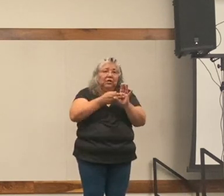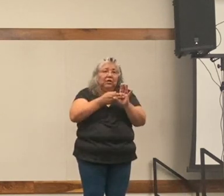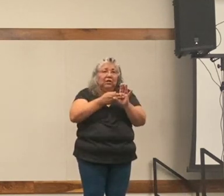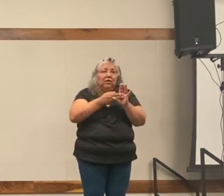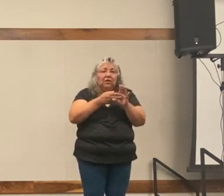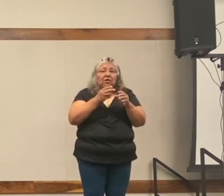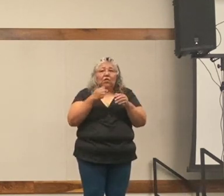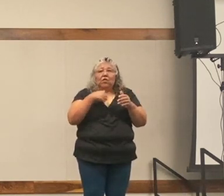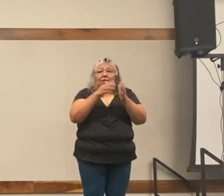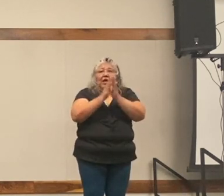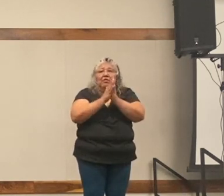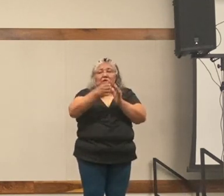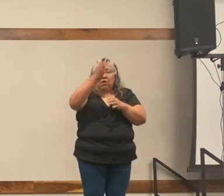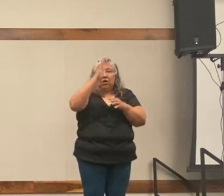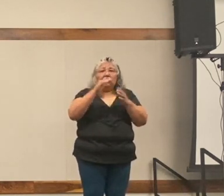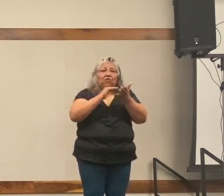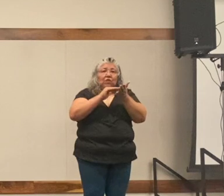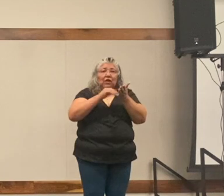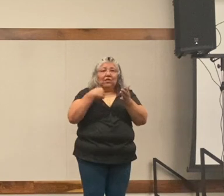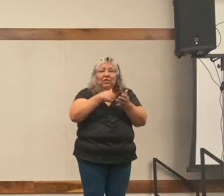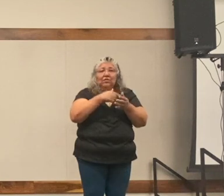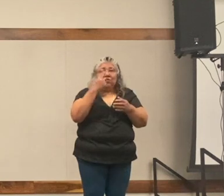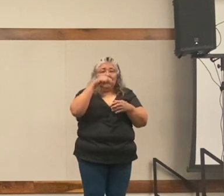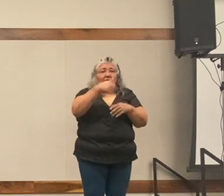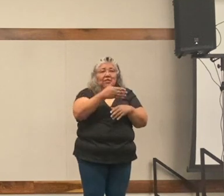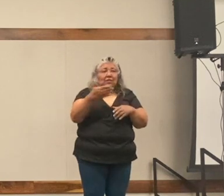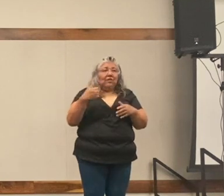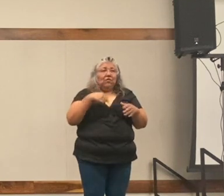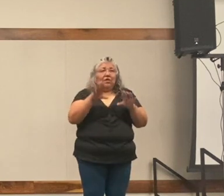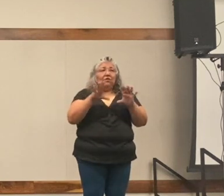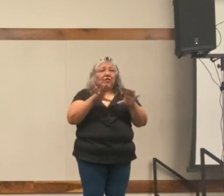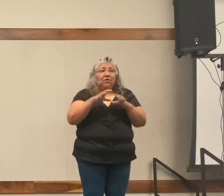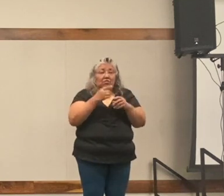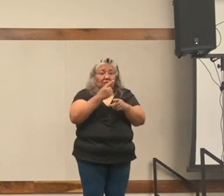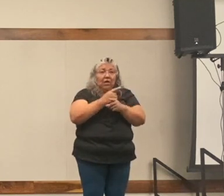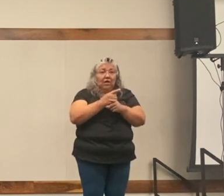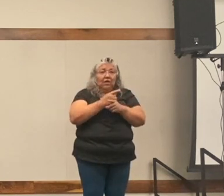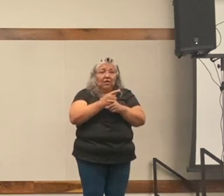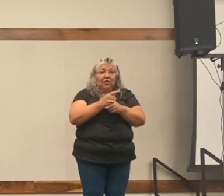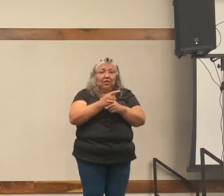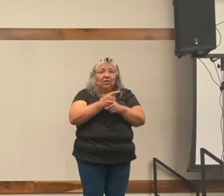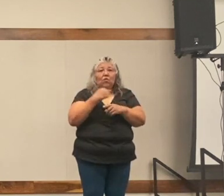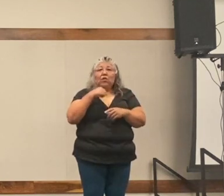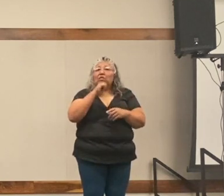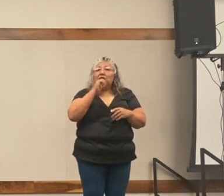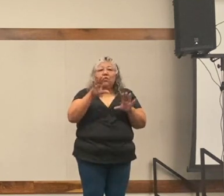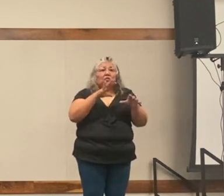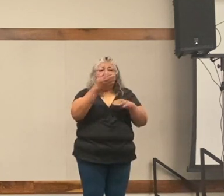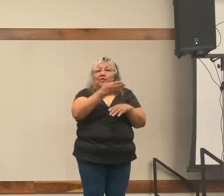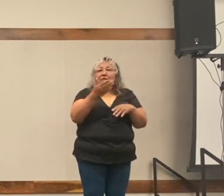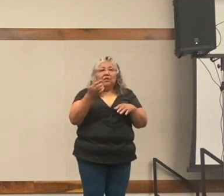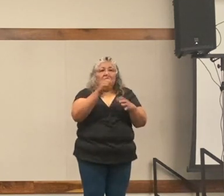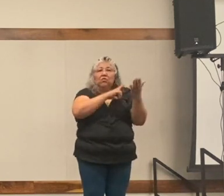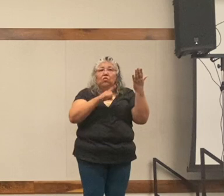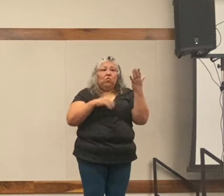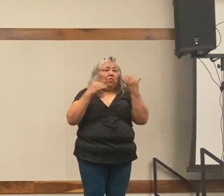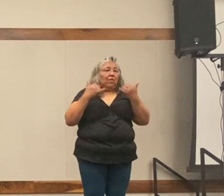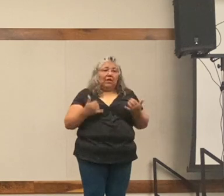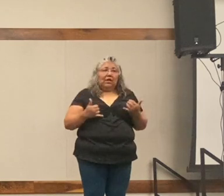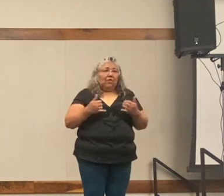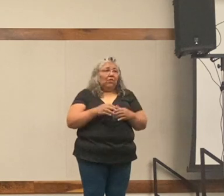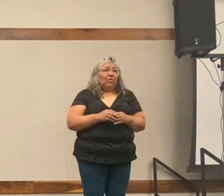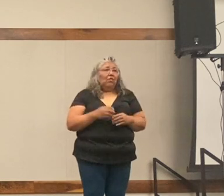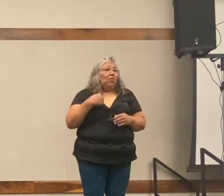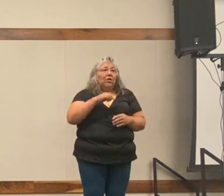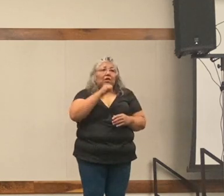intervene. We've been asking God to forgive us for the things that we have done. Right? Let's just face it. We are not doing the things of the Lord right now.